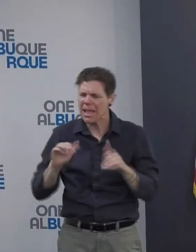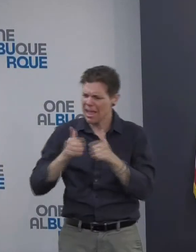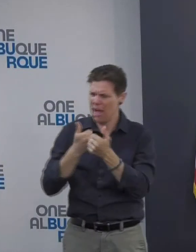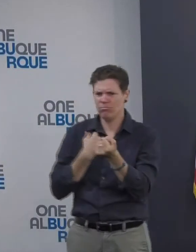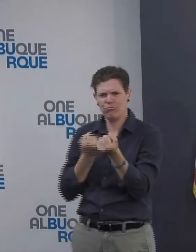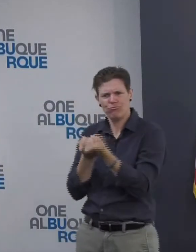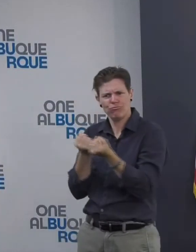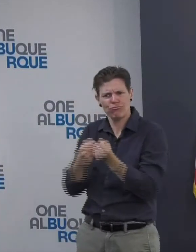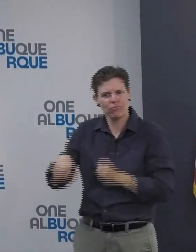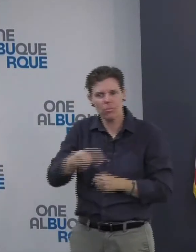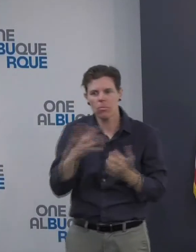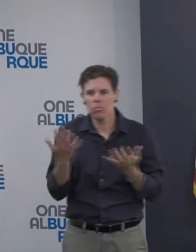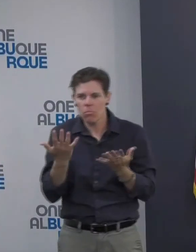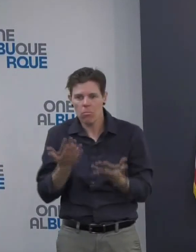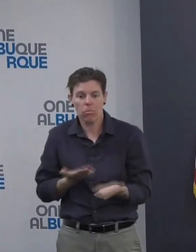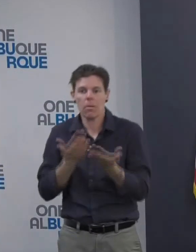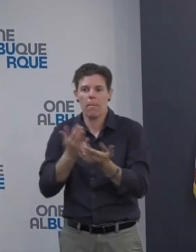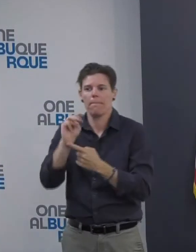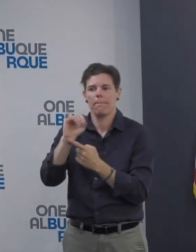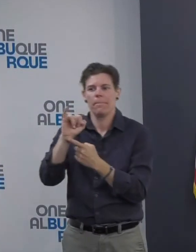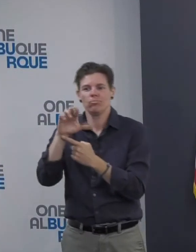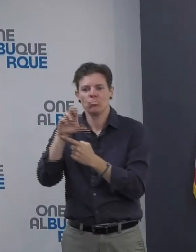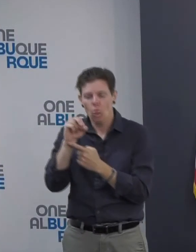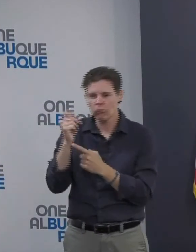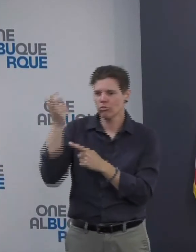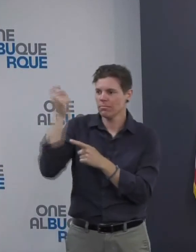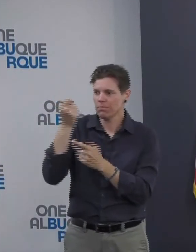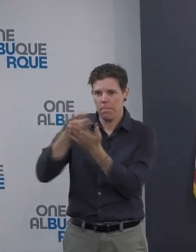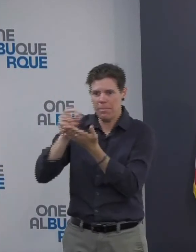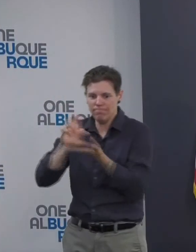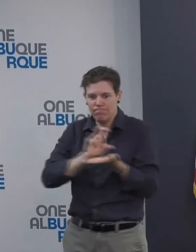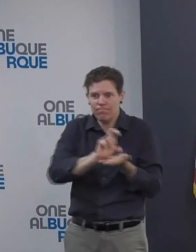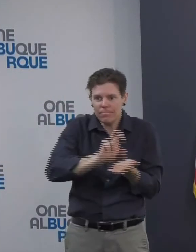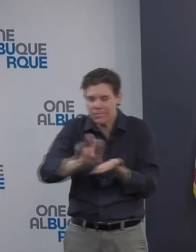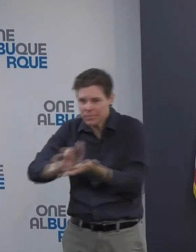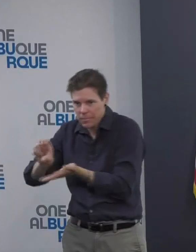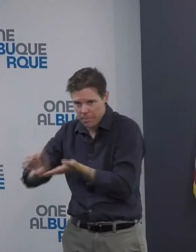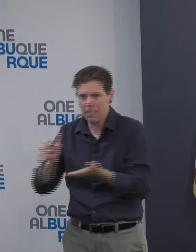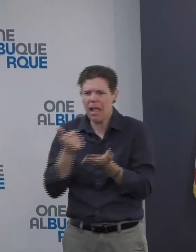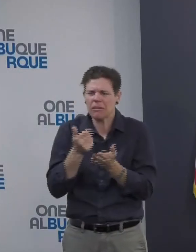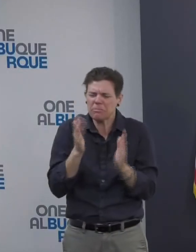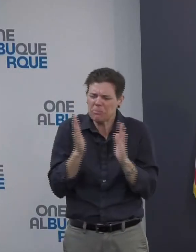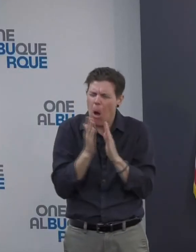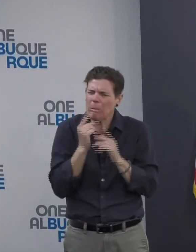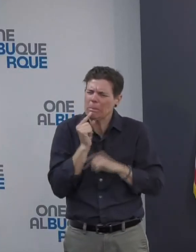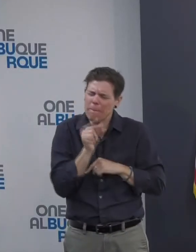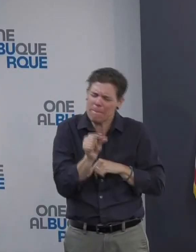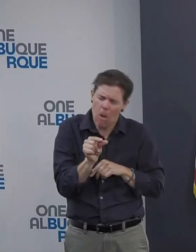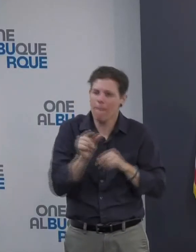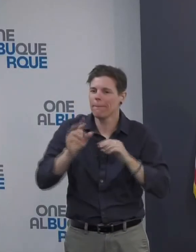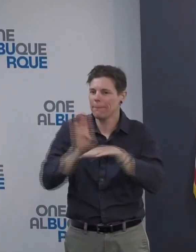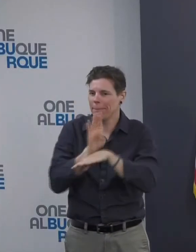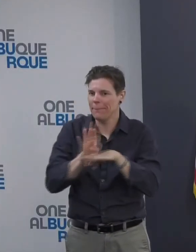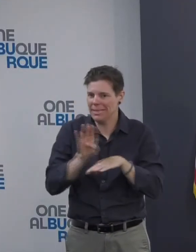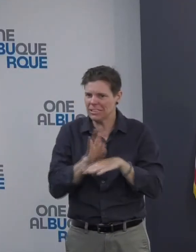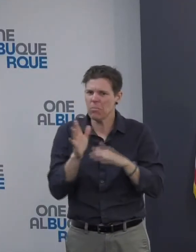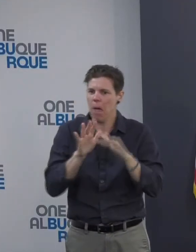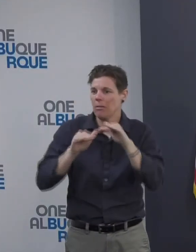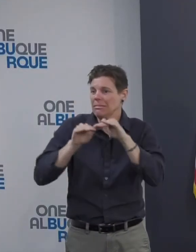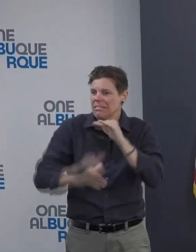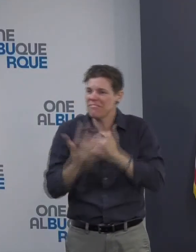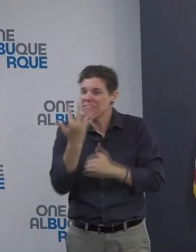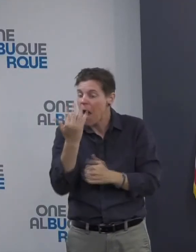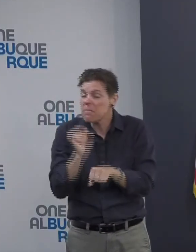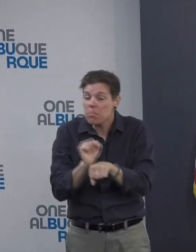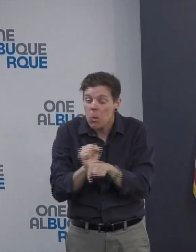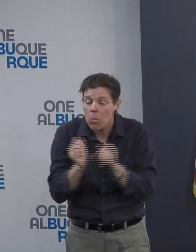grants to small restaurants, less than 5 people. And actually, these restaurants we funded about a